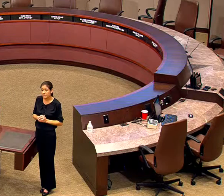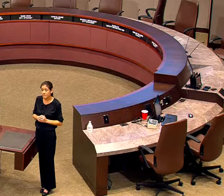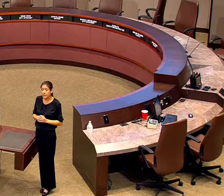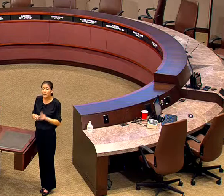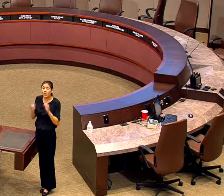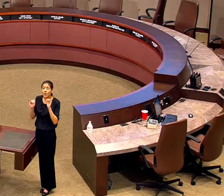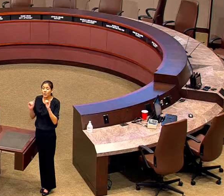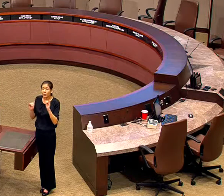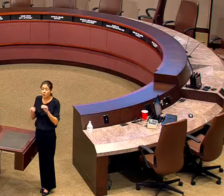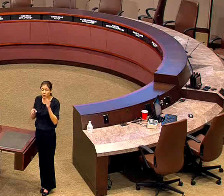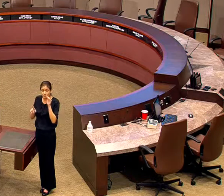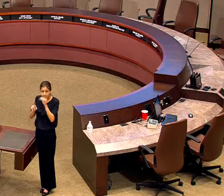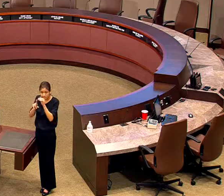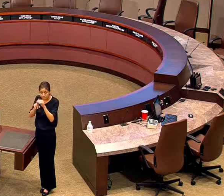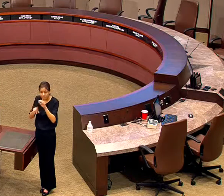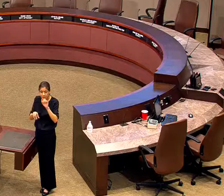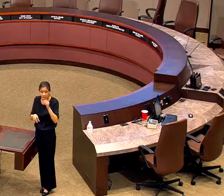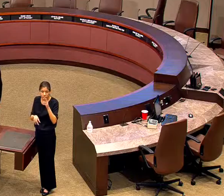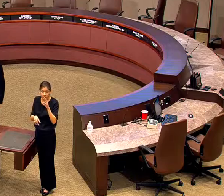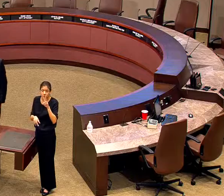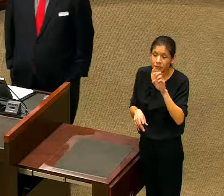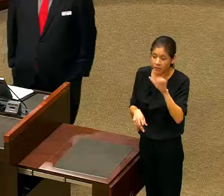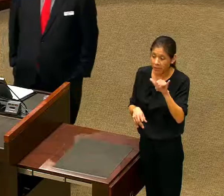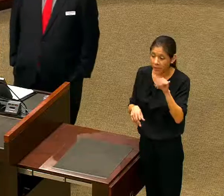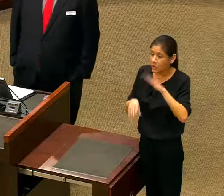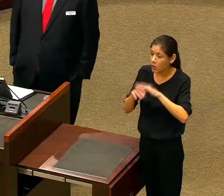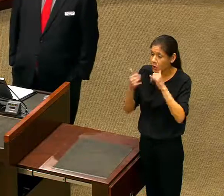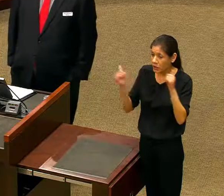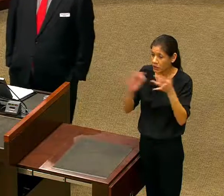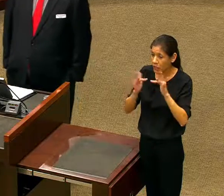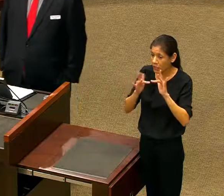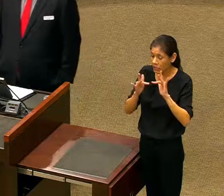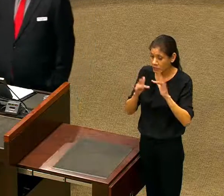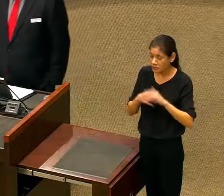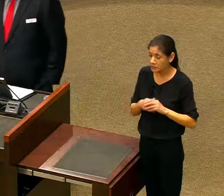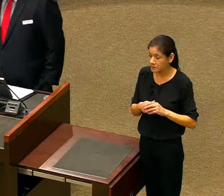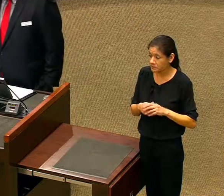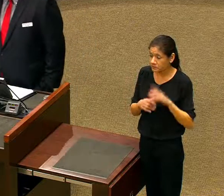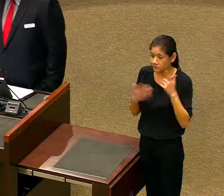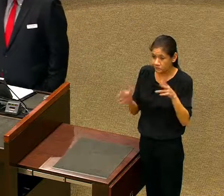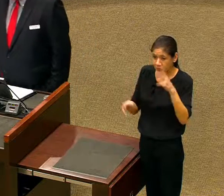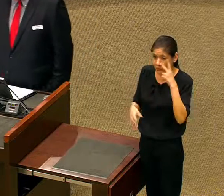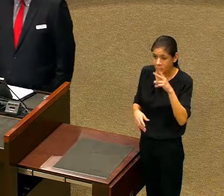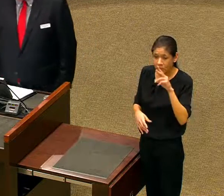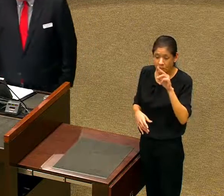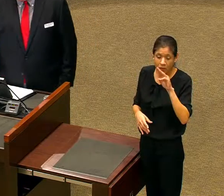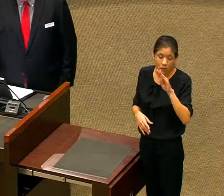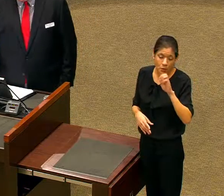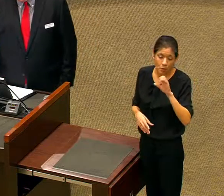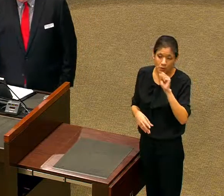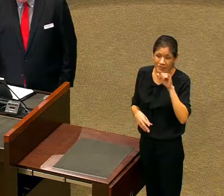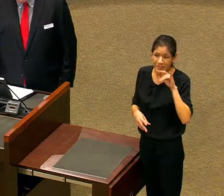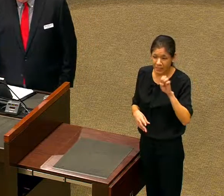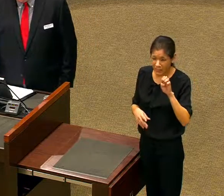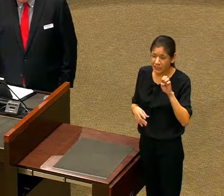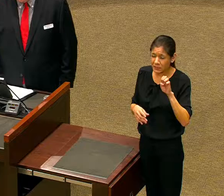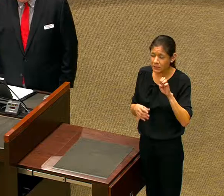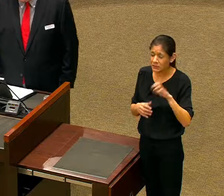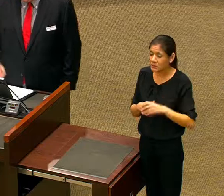Oh, yeah, remind you of the survey. Survey's online. You saw the web page, which I can go back to.